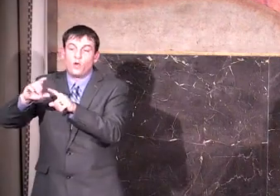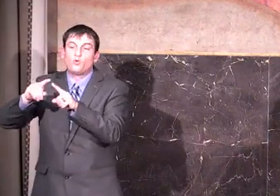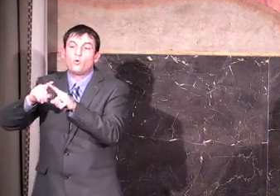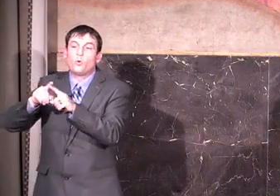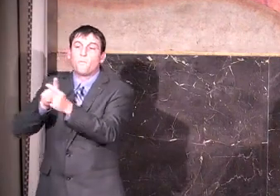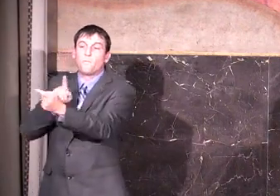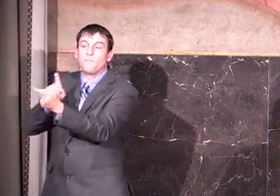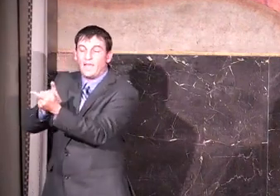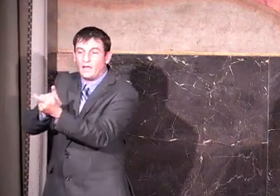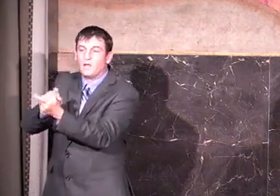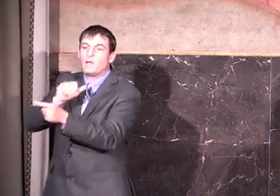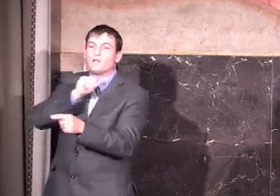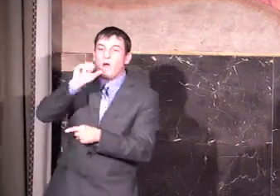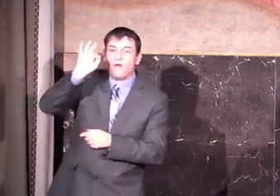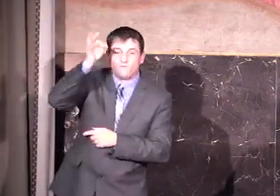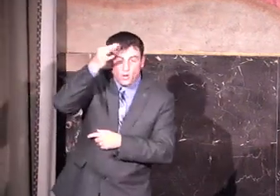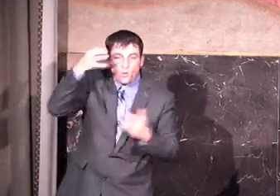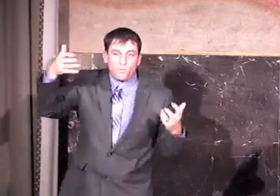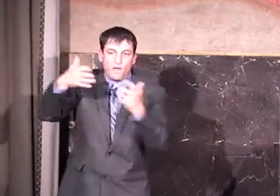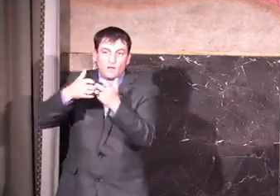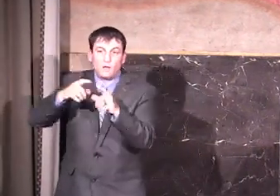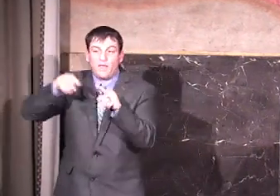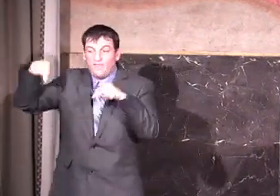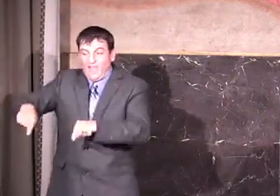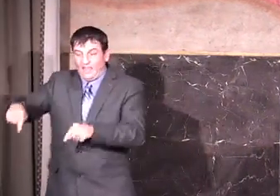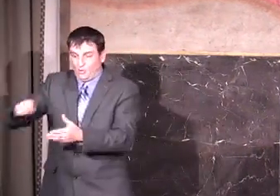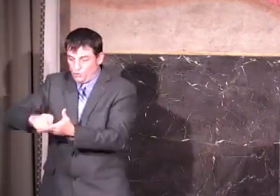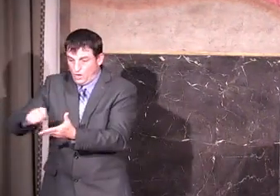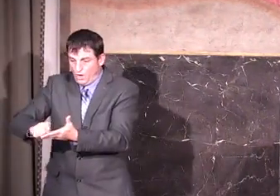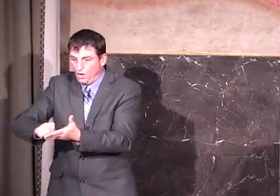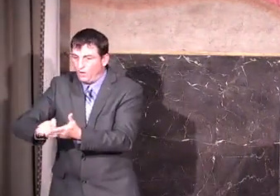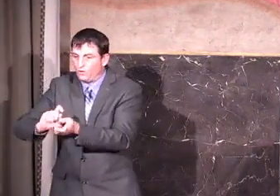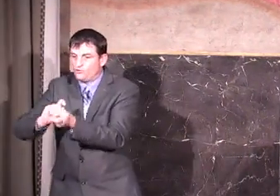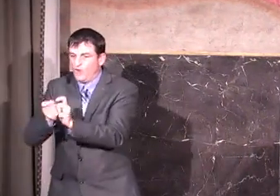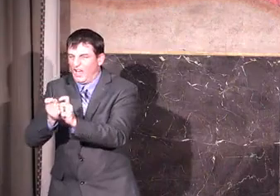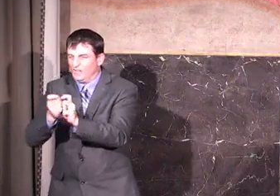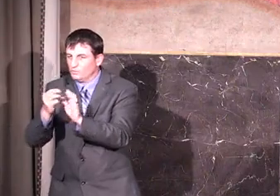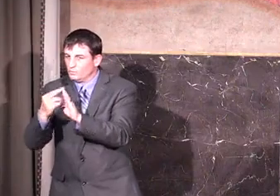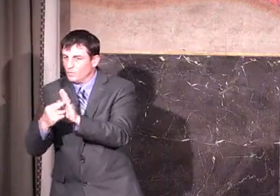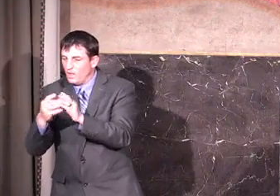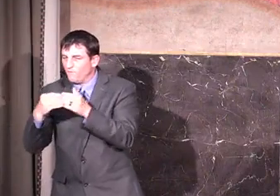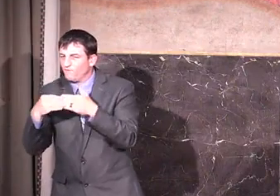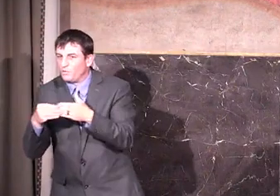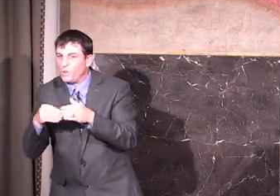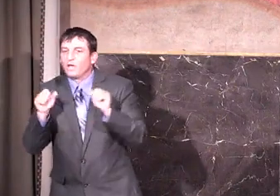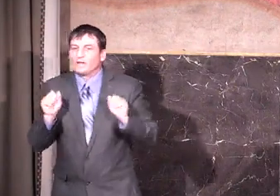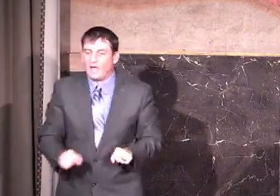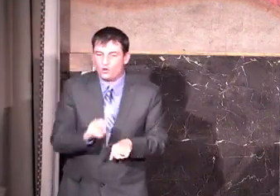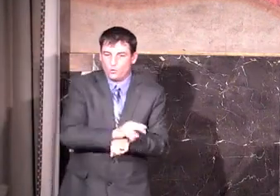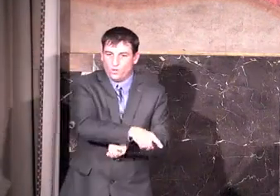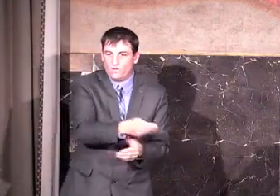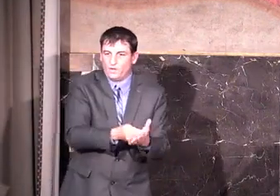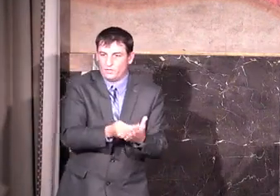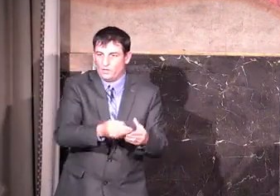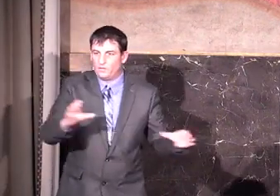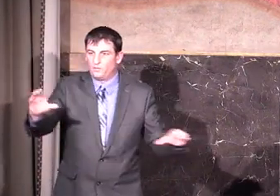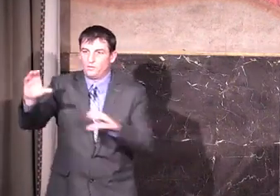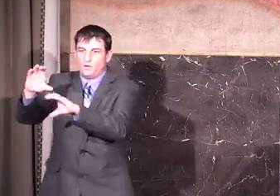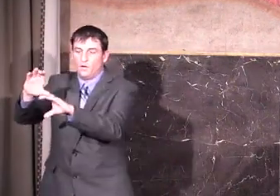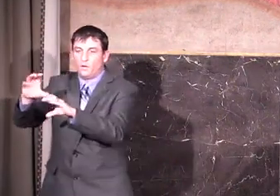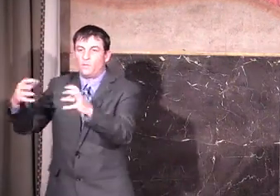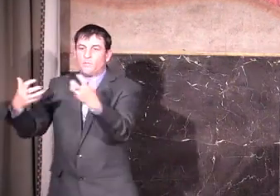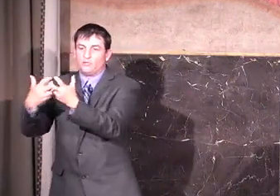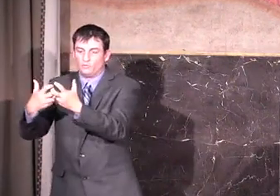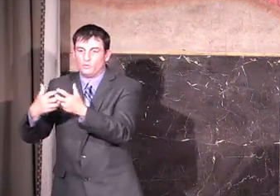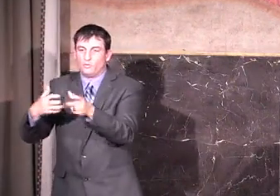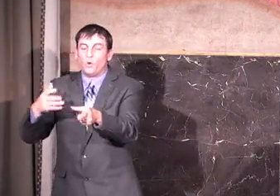the flexibility was written into this that we can. And so that's one way that we're going to use that funding. And then, you know, we're going to